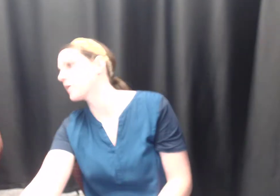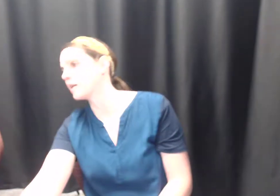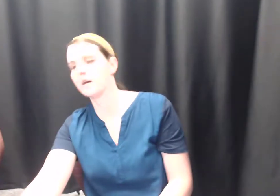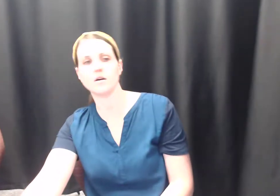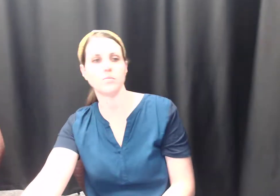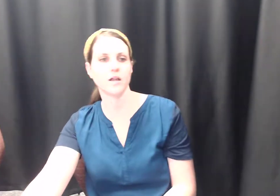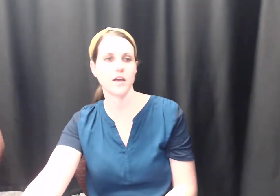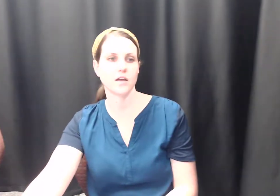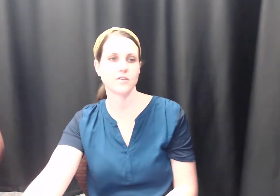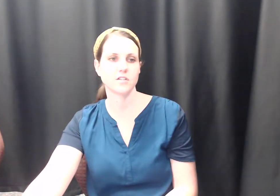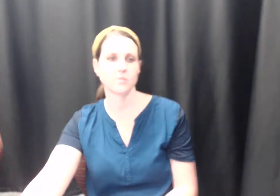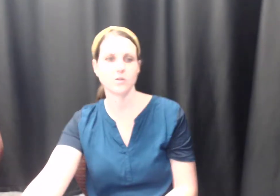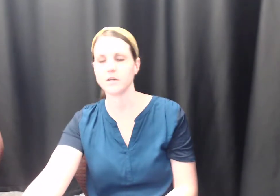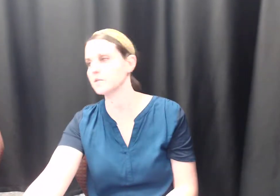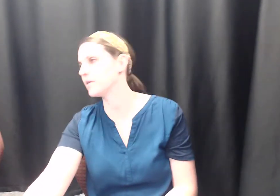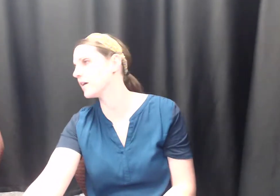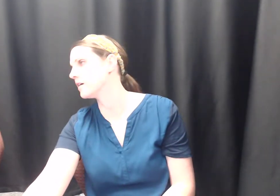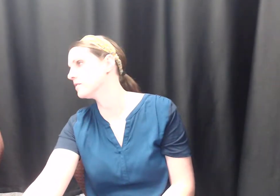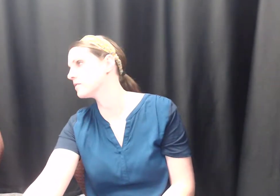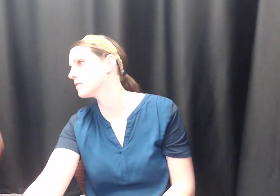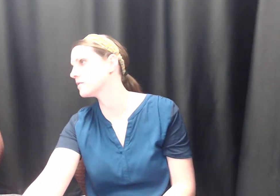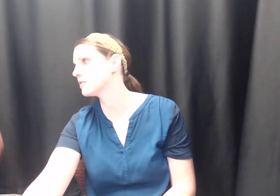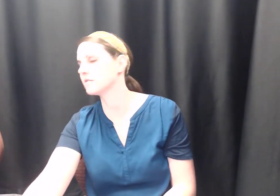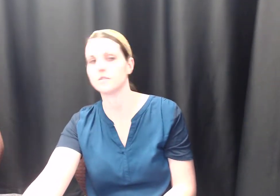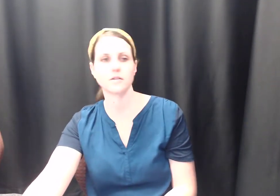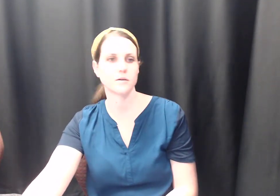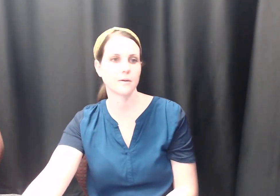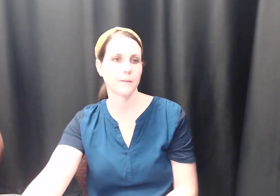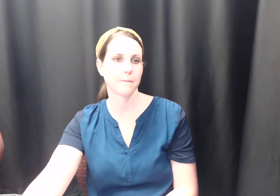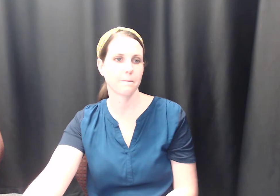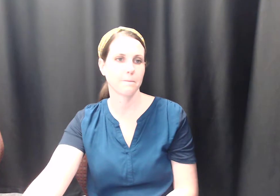Okay, now play. You have to double click to play, yes? 1, 2, 3, go.